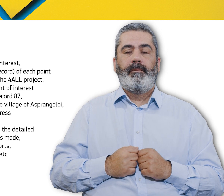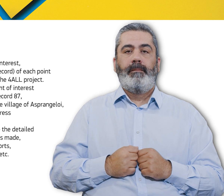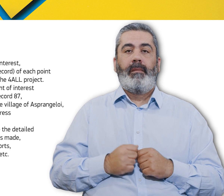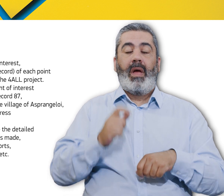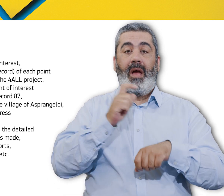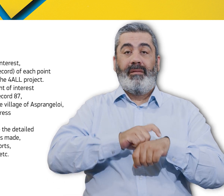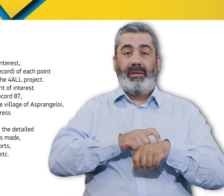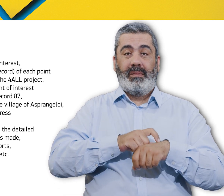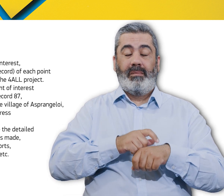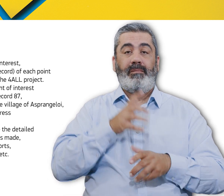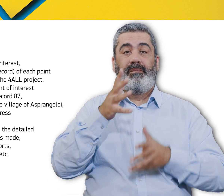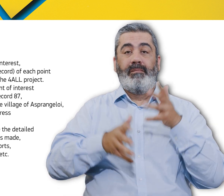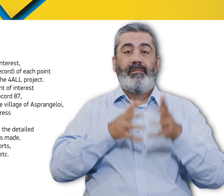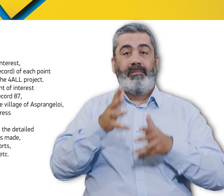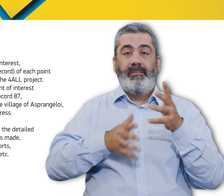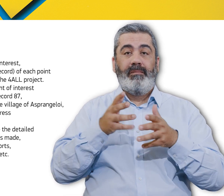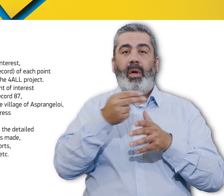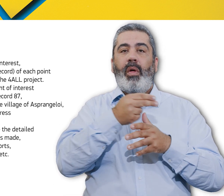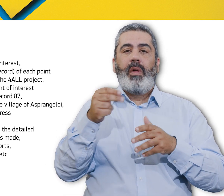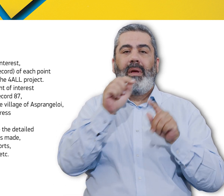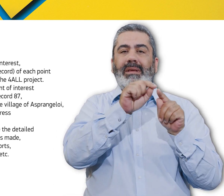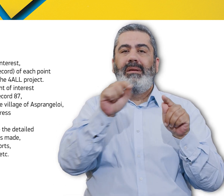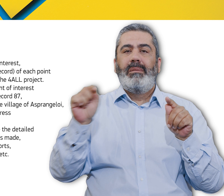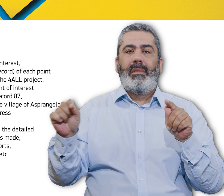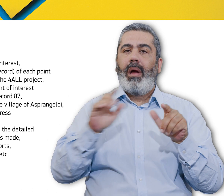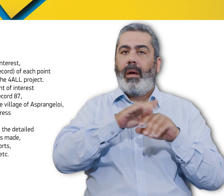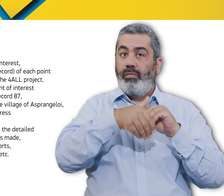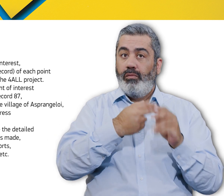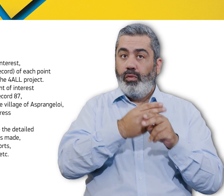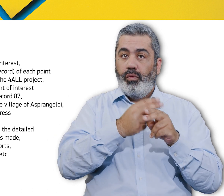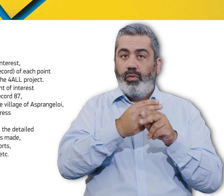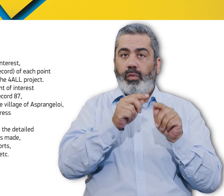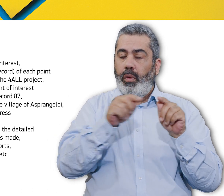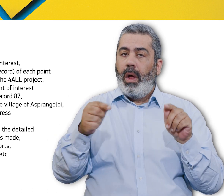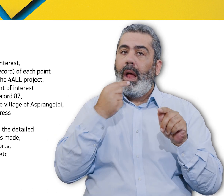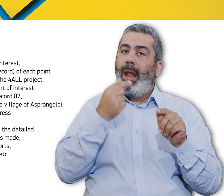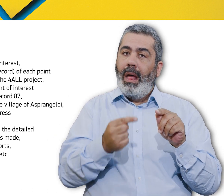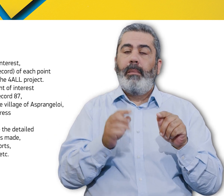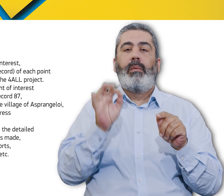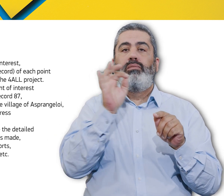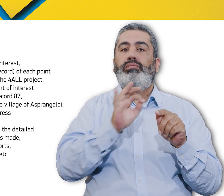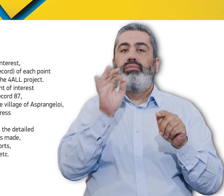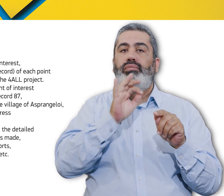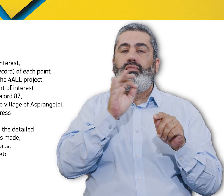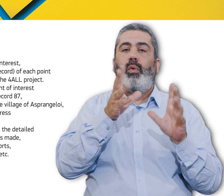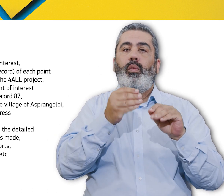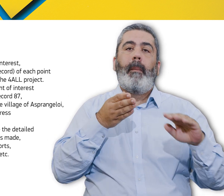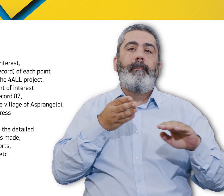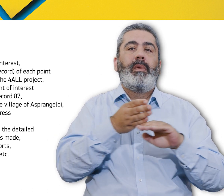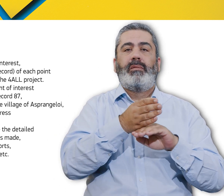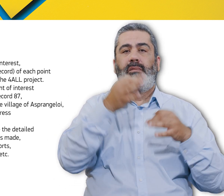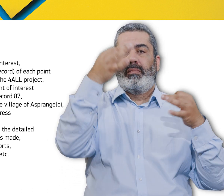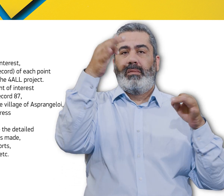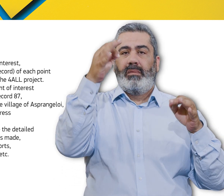Here, when presenting the points of interest, reference is made to the number record of each point in the fully accessible web portal